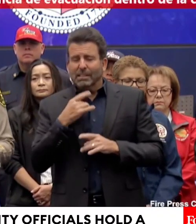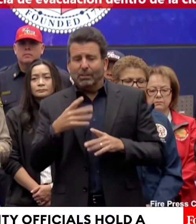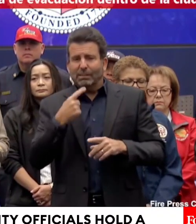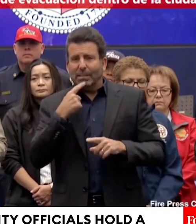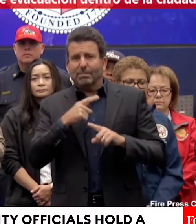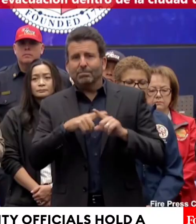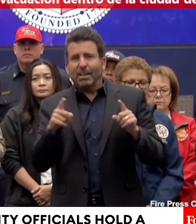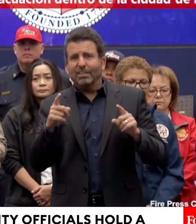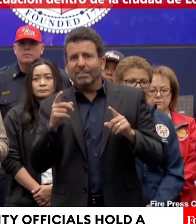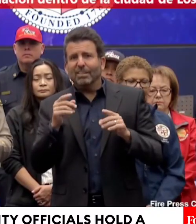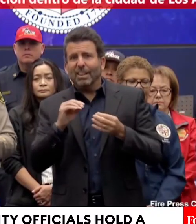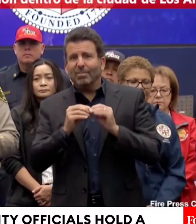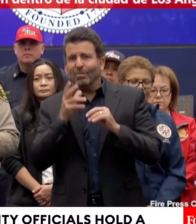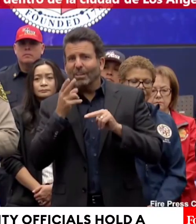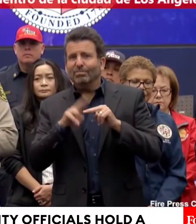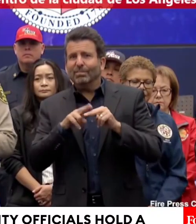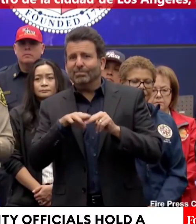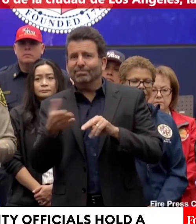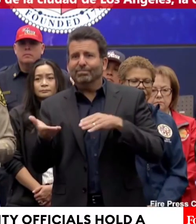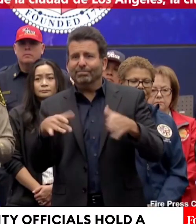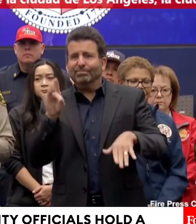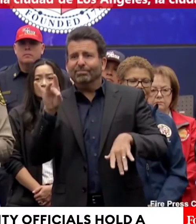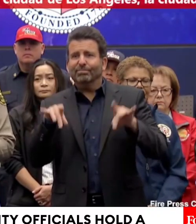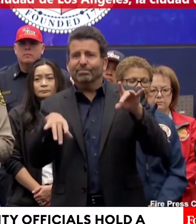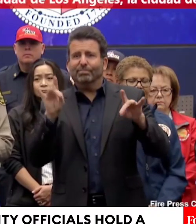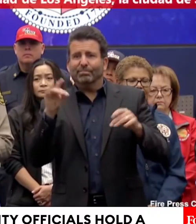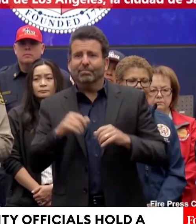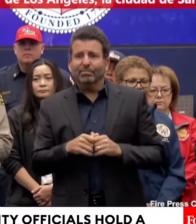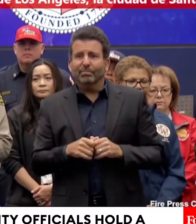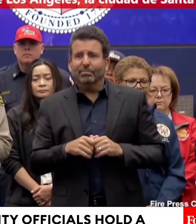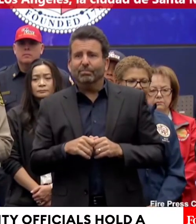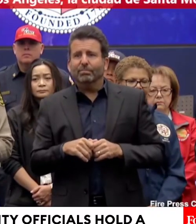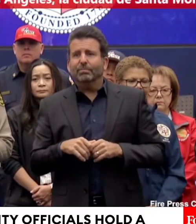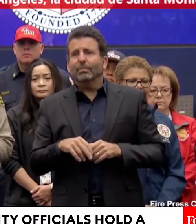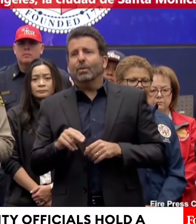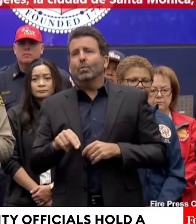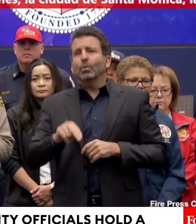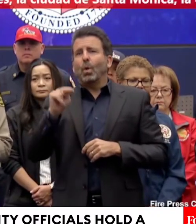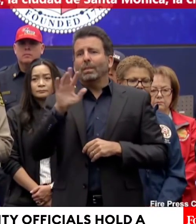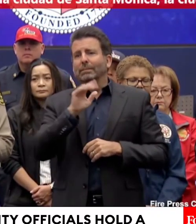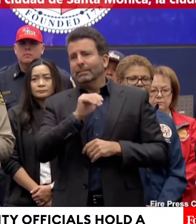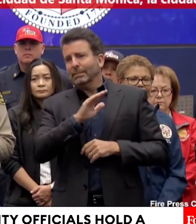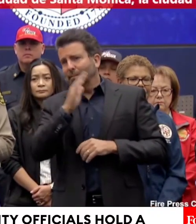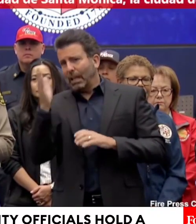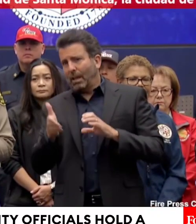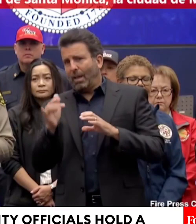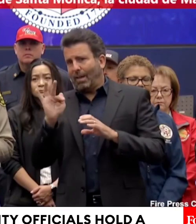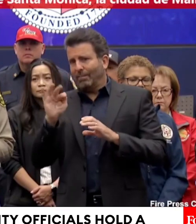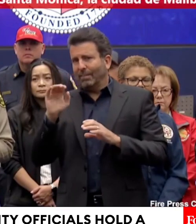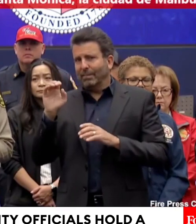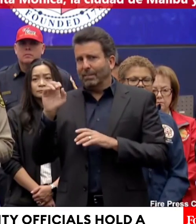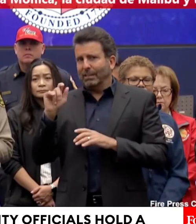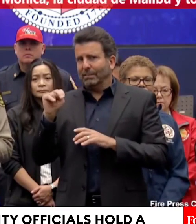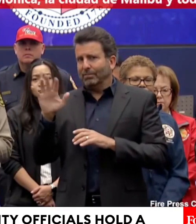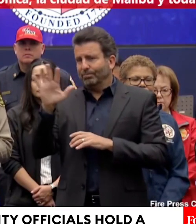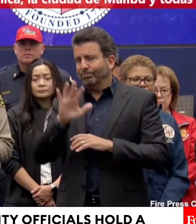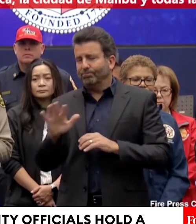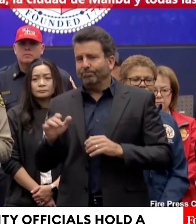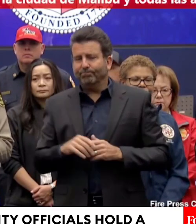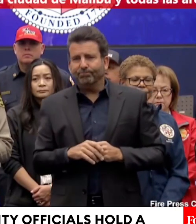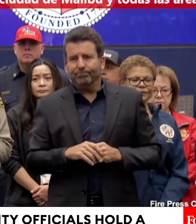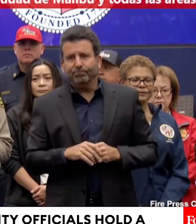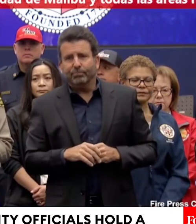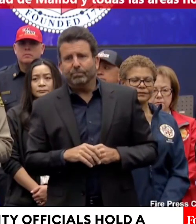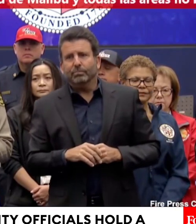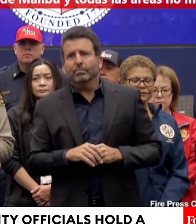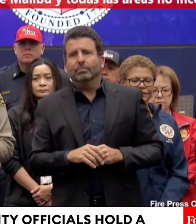a similar operation in the northern side of the county here very soon. So the numbers I have, and again,